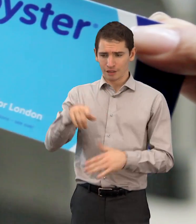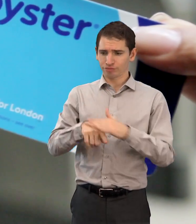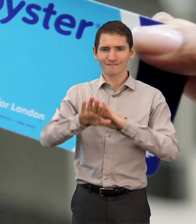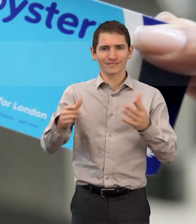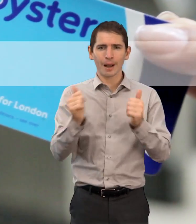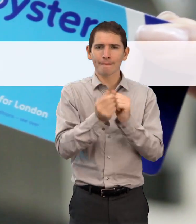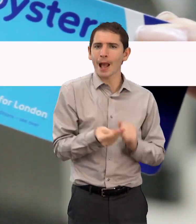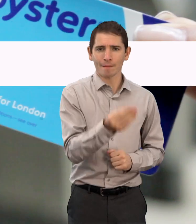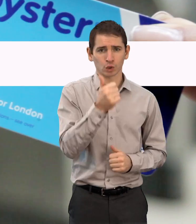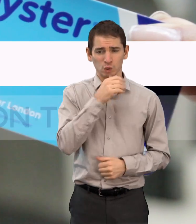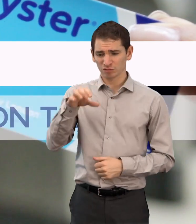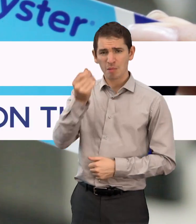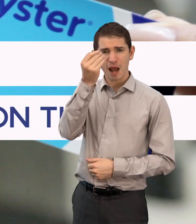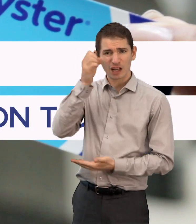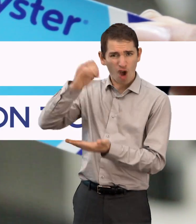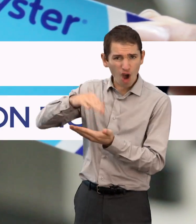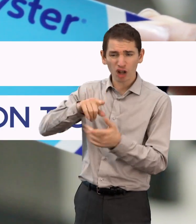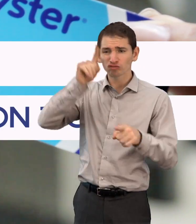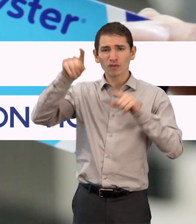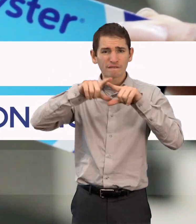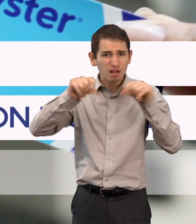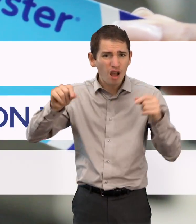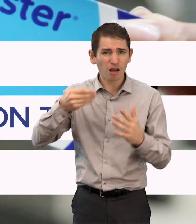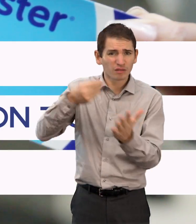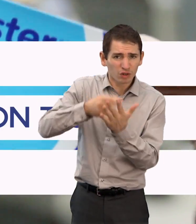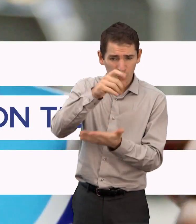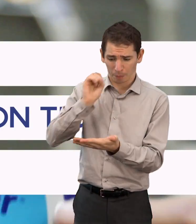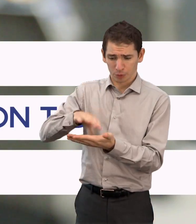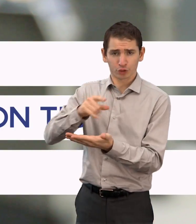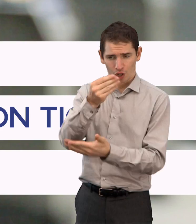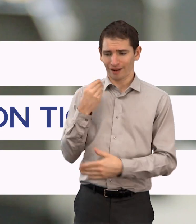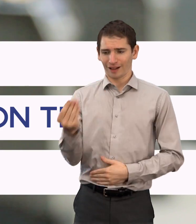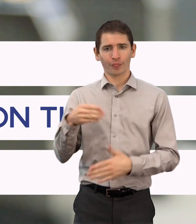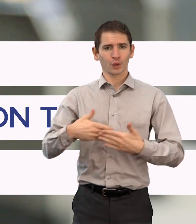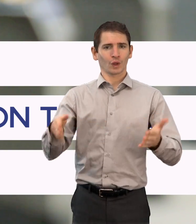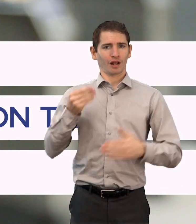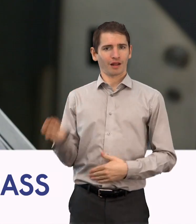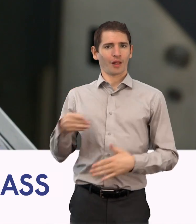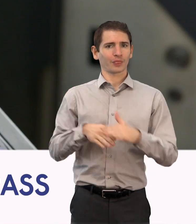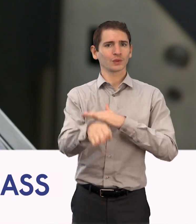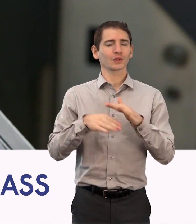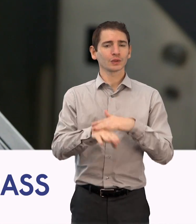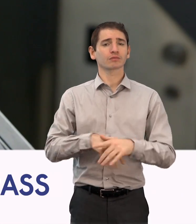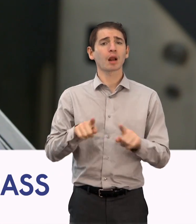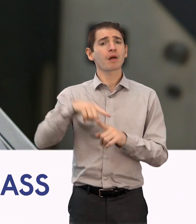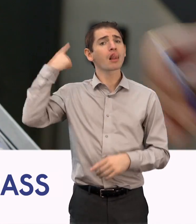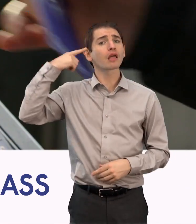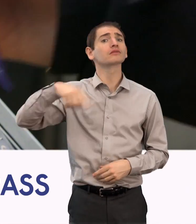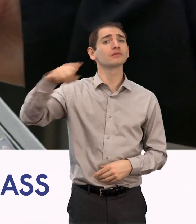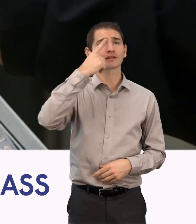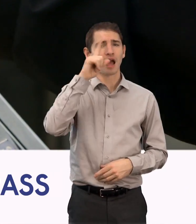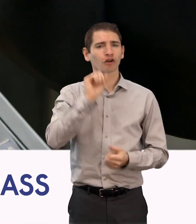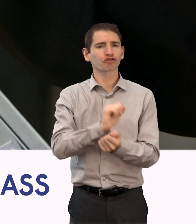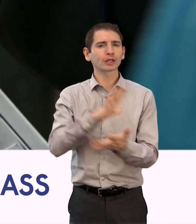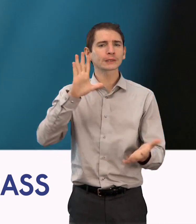tickets. You can put travel cards, bus and tram season tickets and pay-as-you-go credit on it. Londoners can apply for a